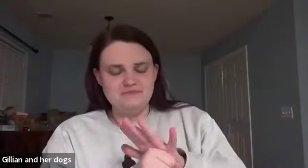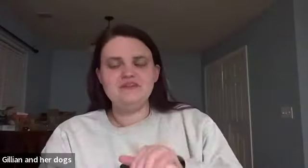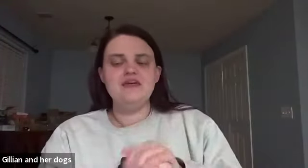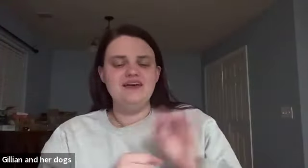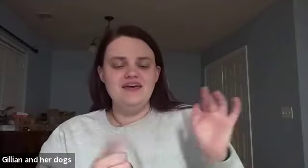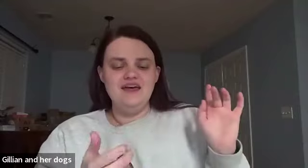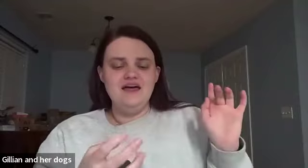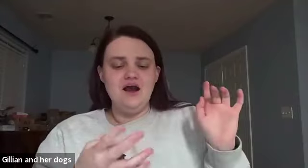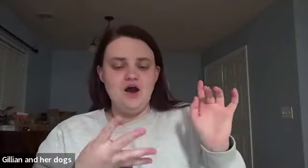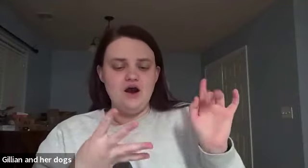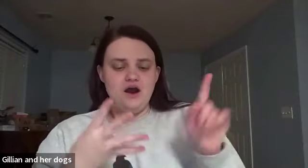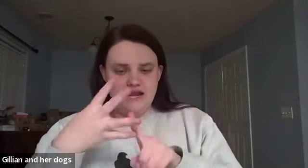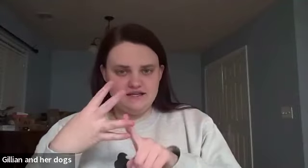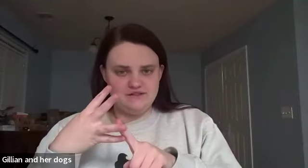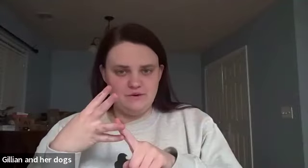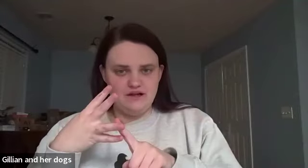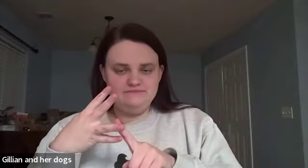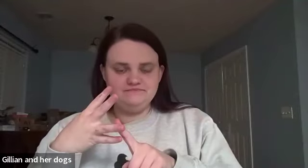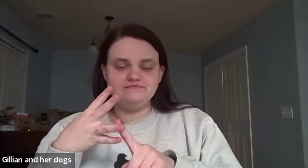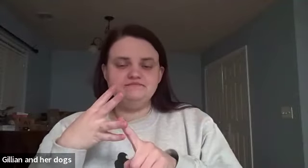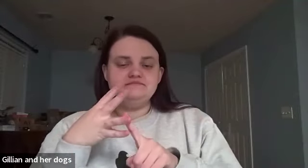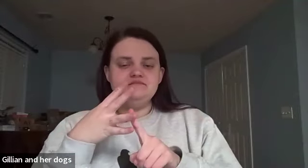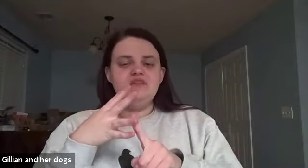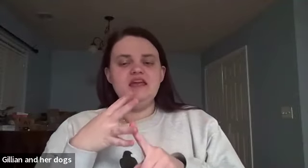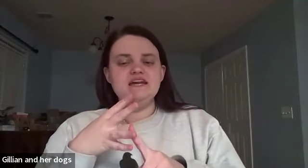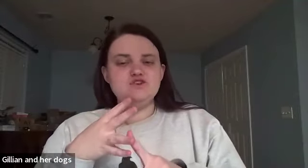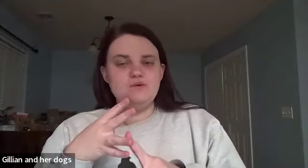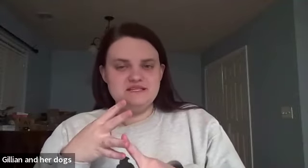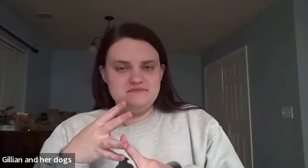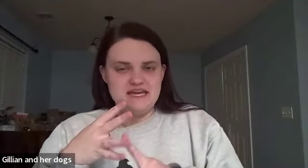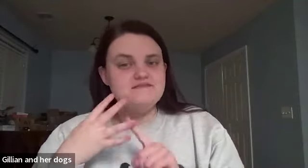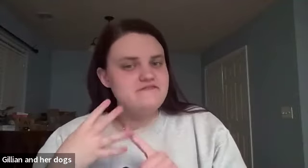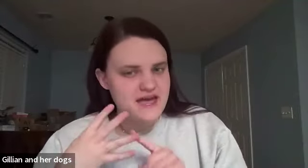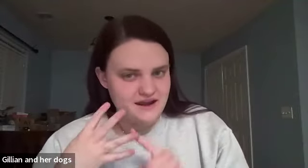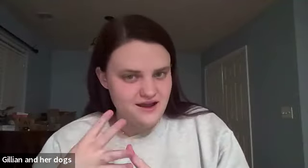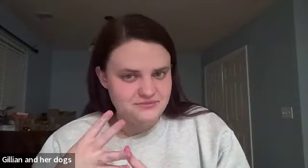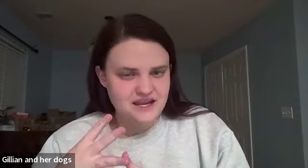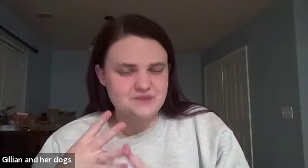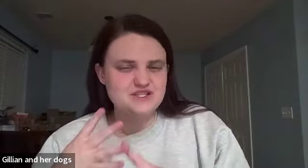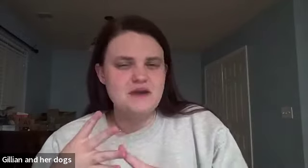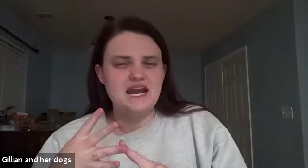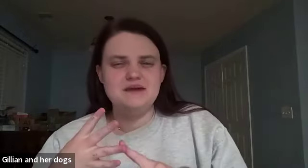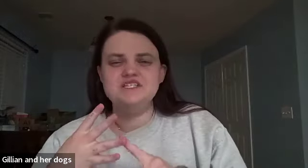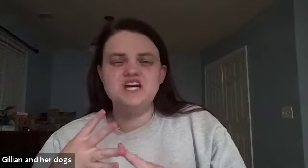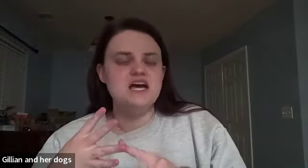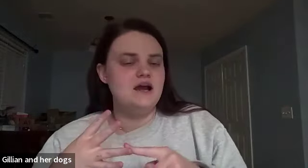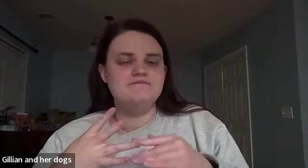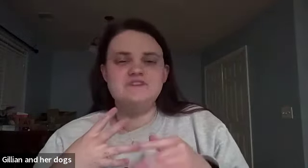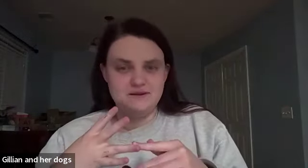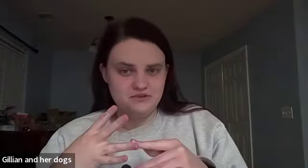one. Our next one is going to be fed up. Like, I'm so mad. I'm done. I'm fed up